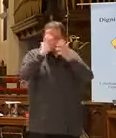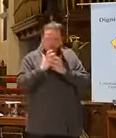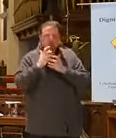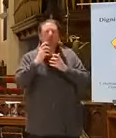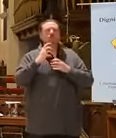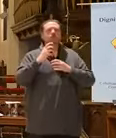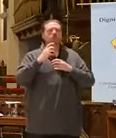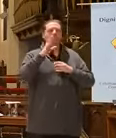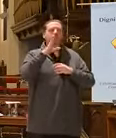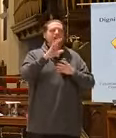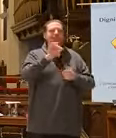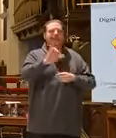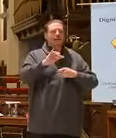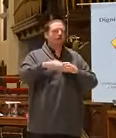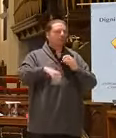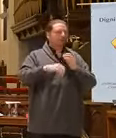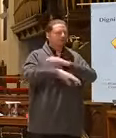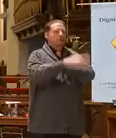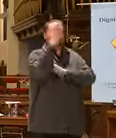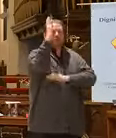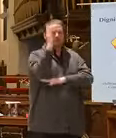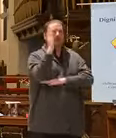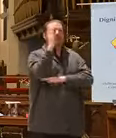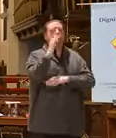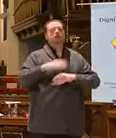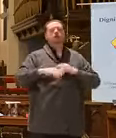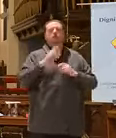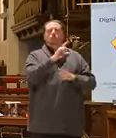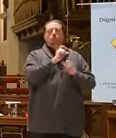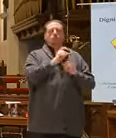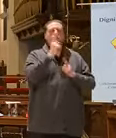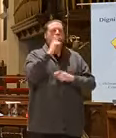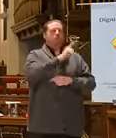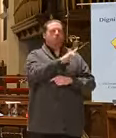noonday. The word of the Lord.